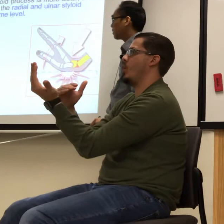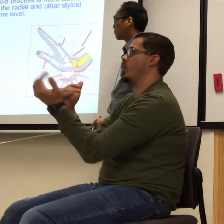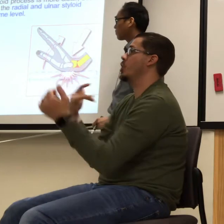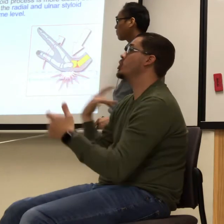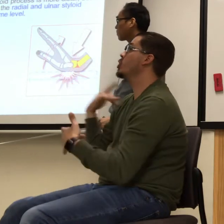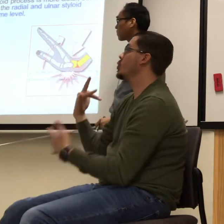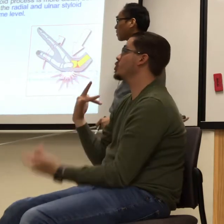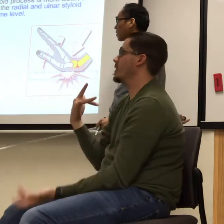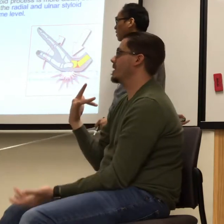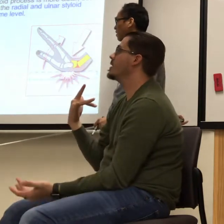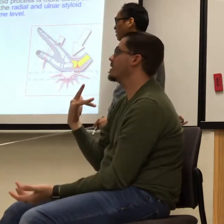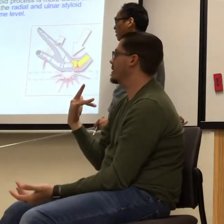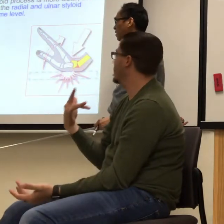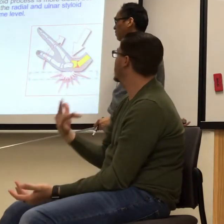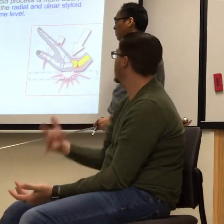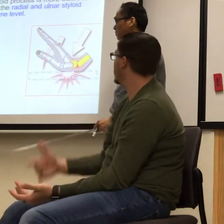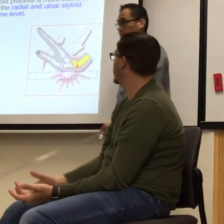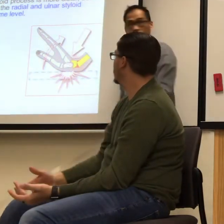Usually,